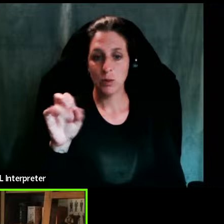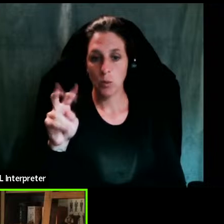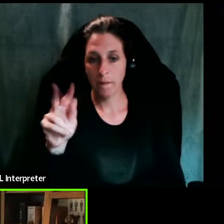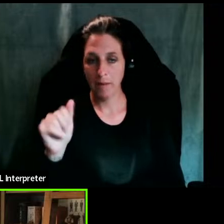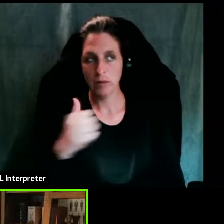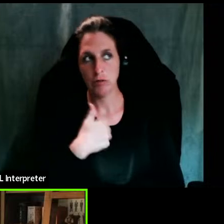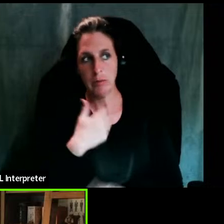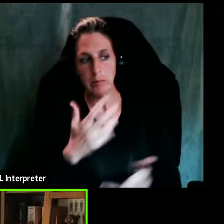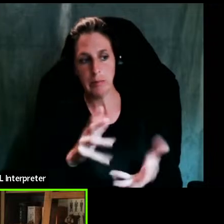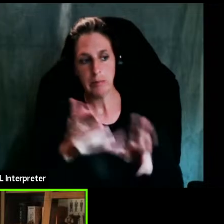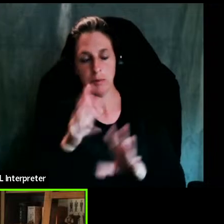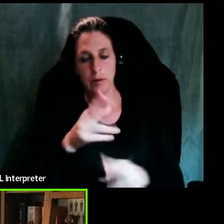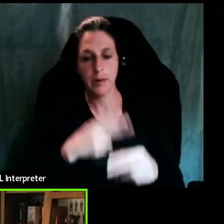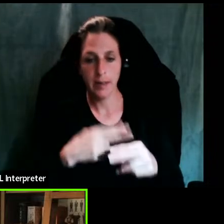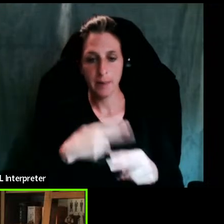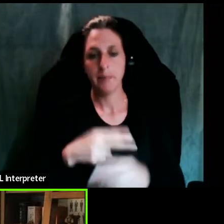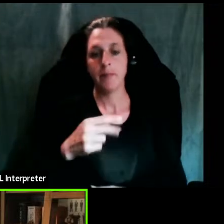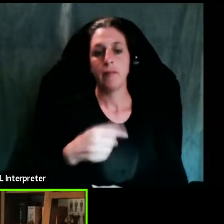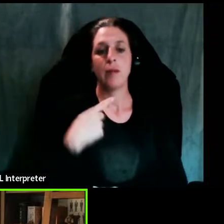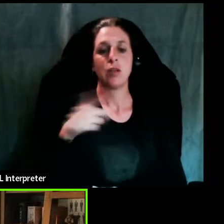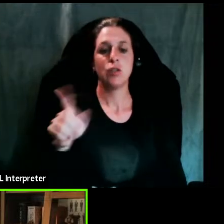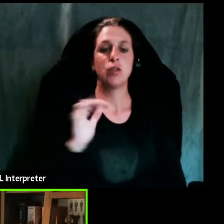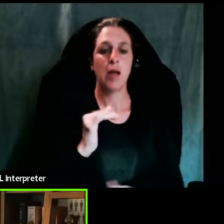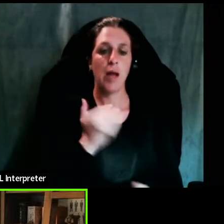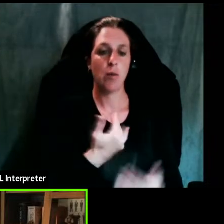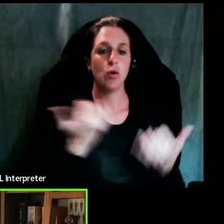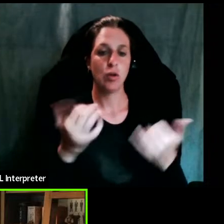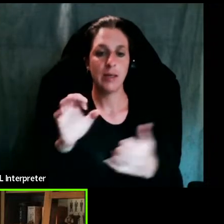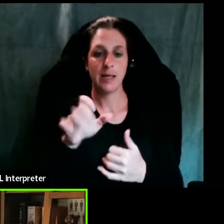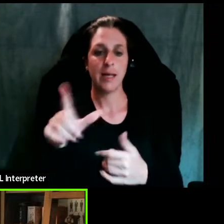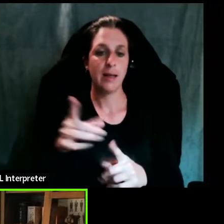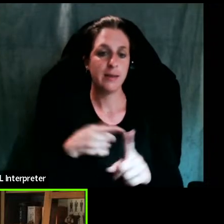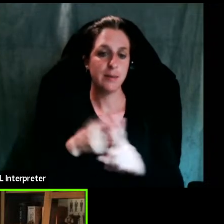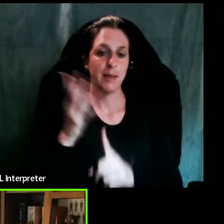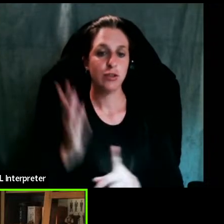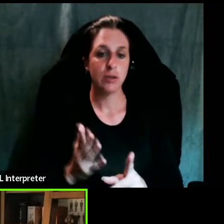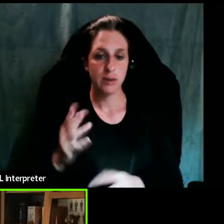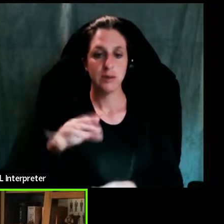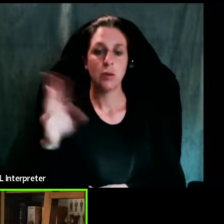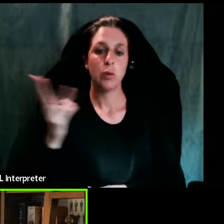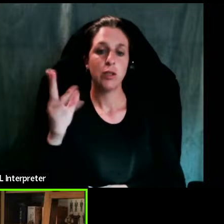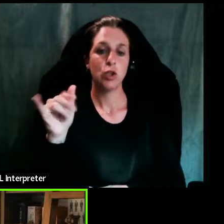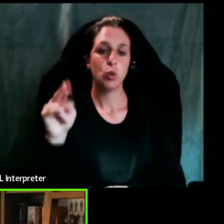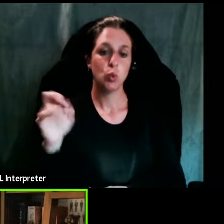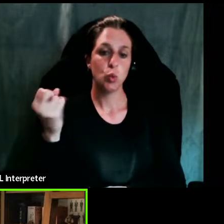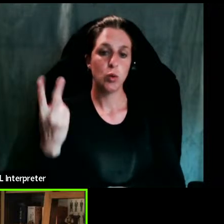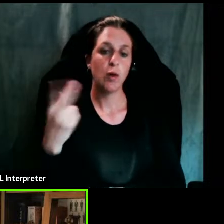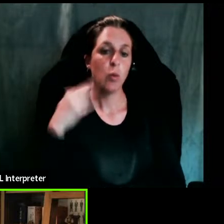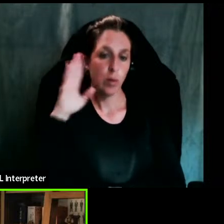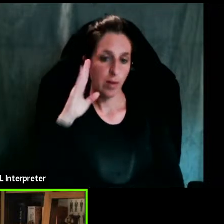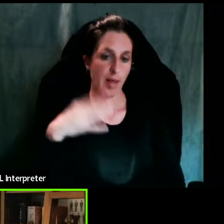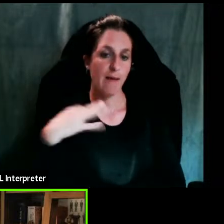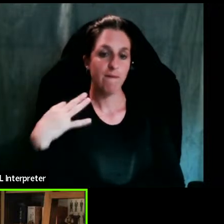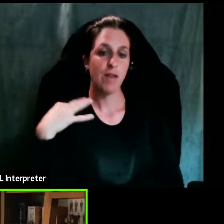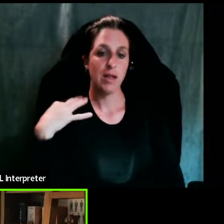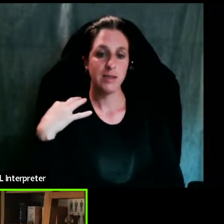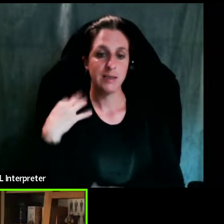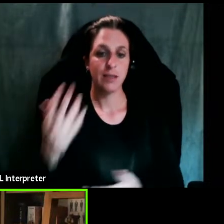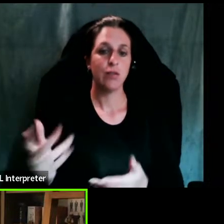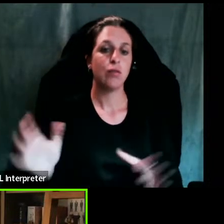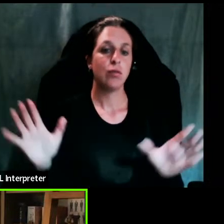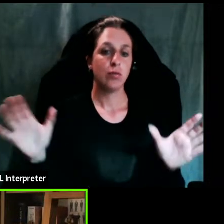is our current EL specialist. Wednesday, June the 12th, we will have a volunteer gathering and